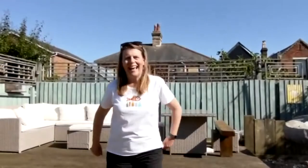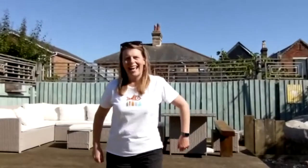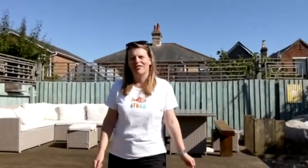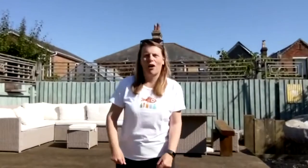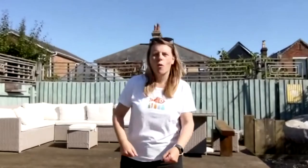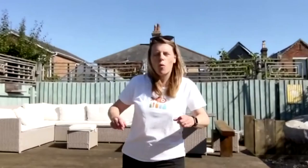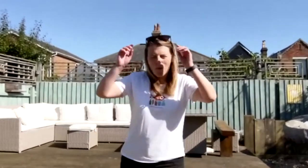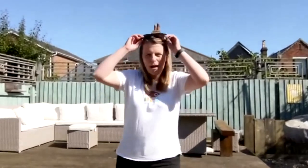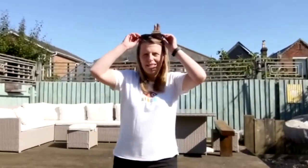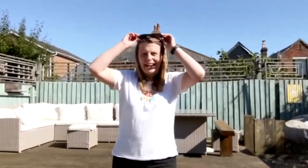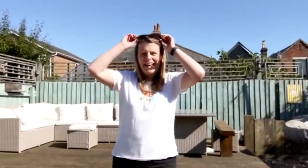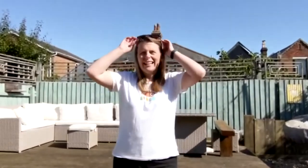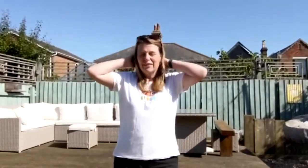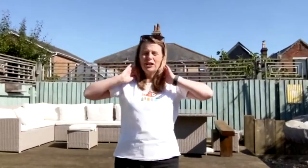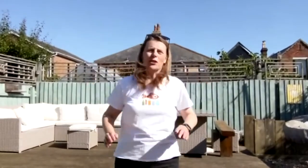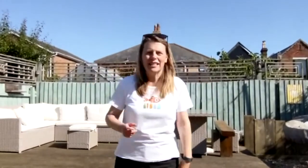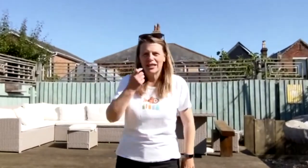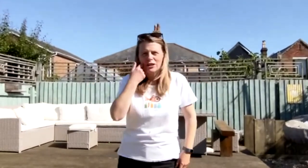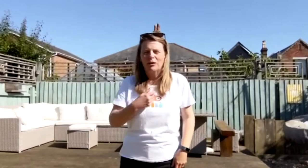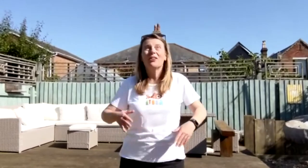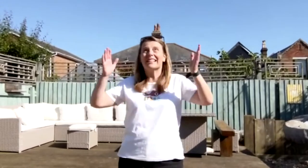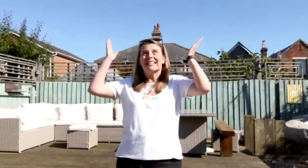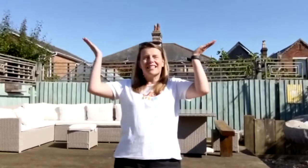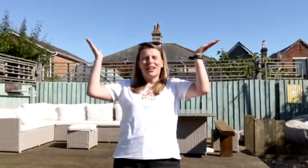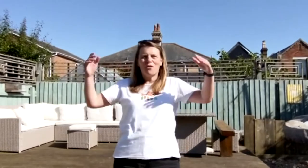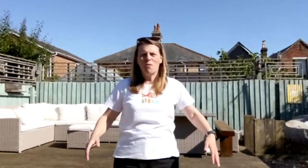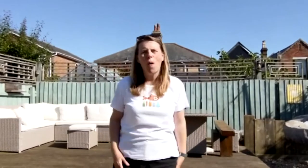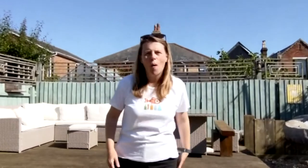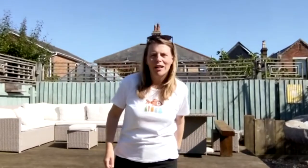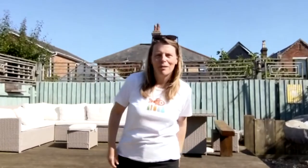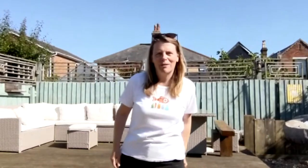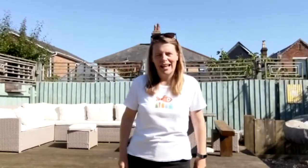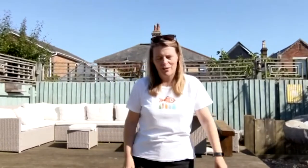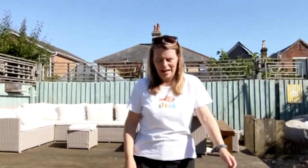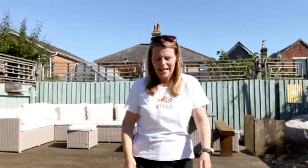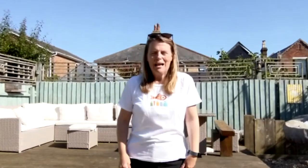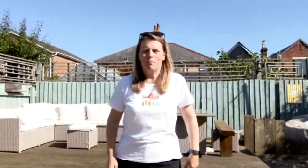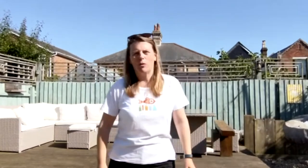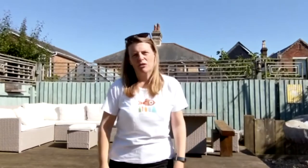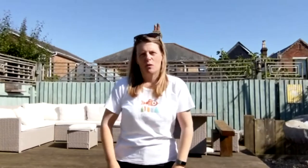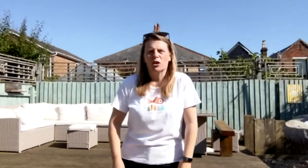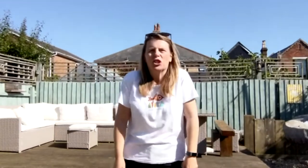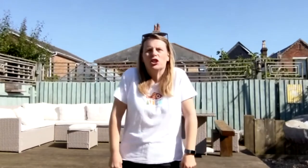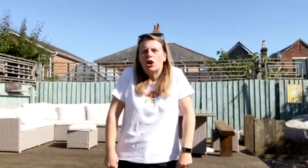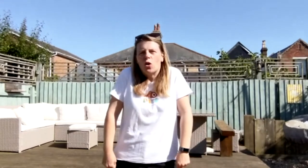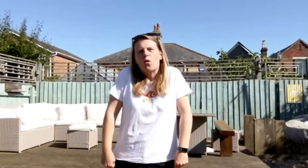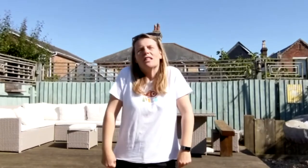Okay, for our warm-up today, we don't need to do a lot because it's so warm at the moment anyway, but we'll do our shoulders